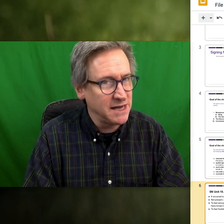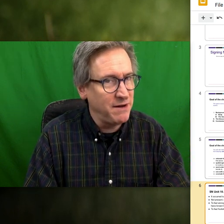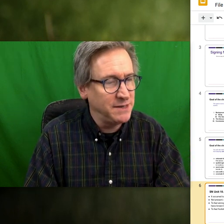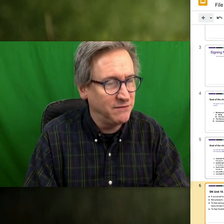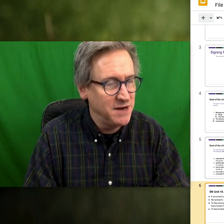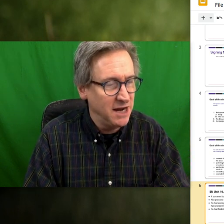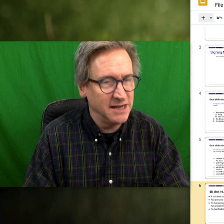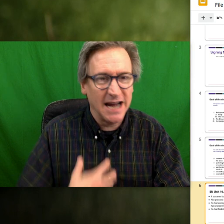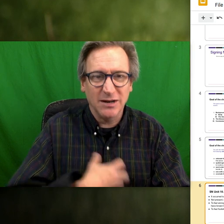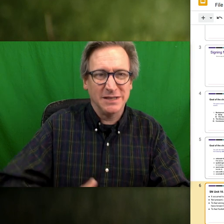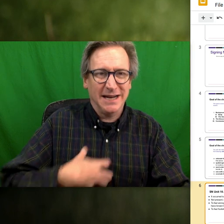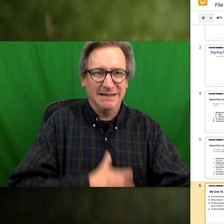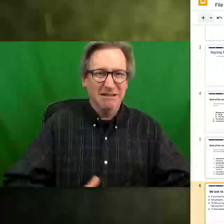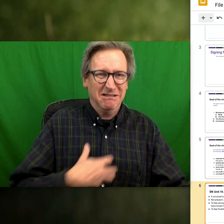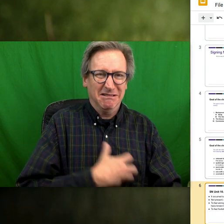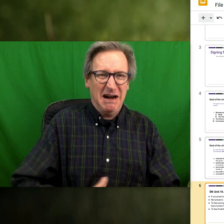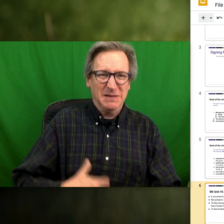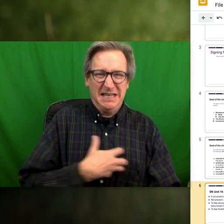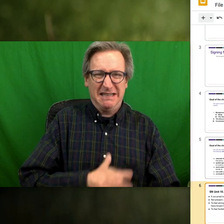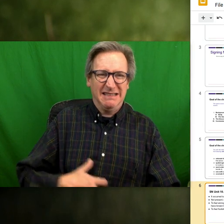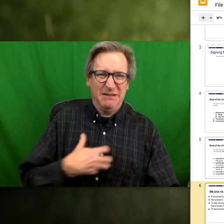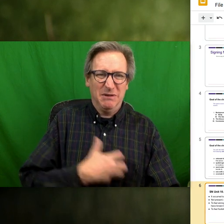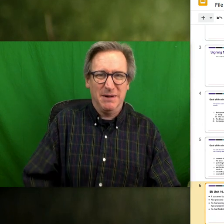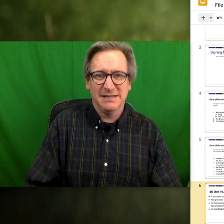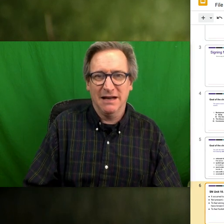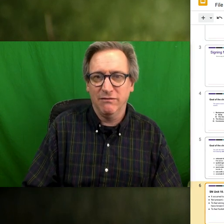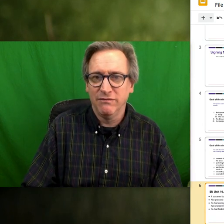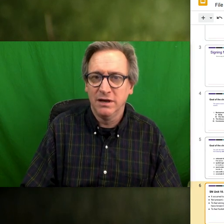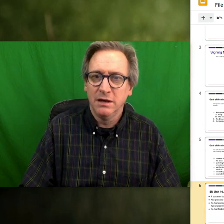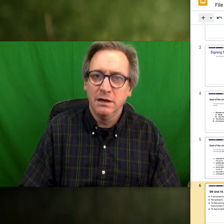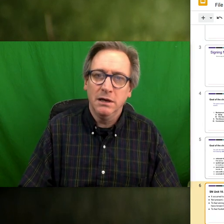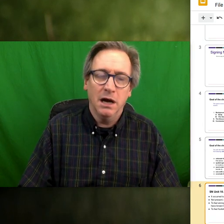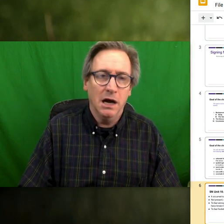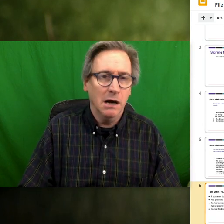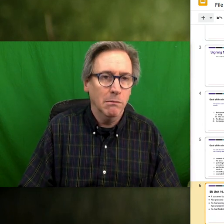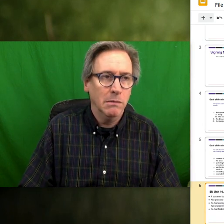because I find myself I was disgusted with myself.